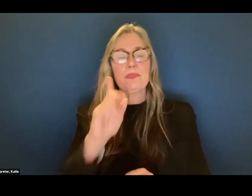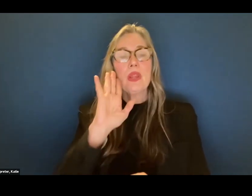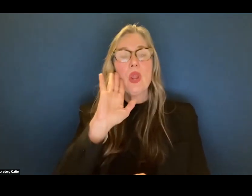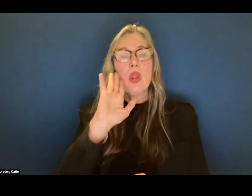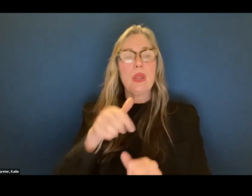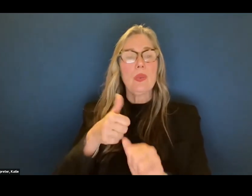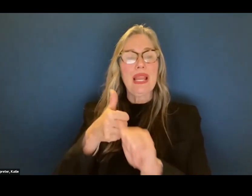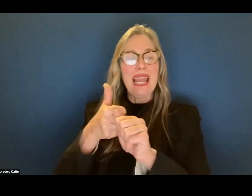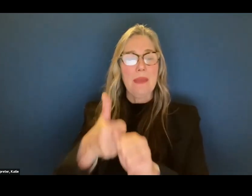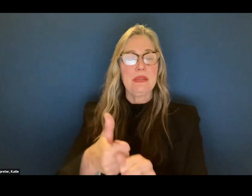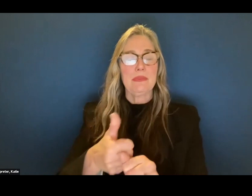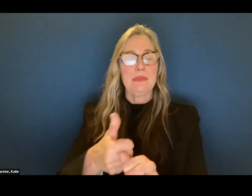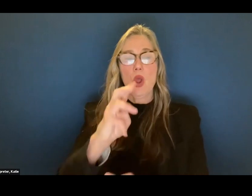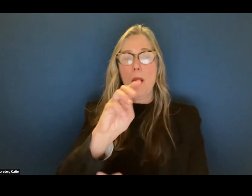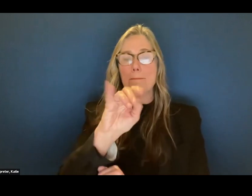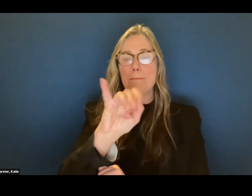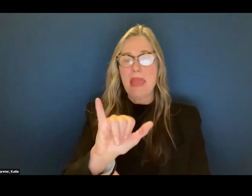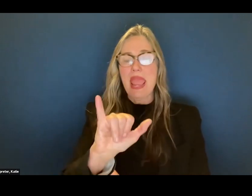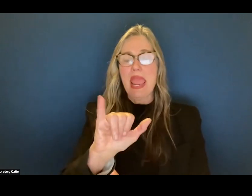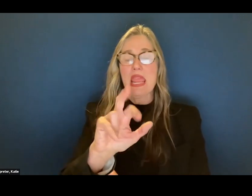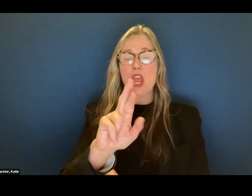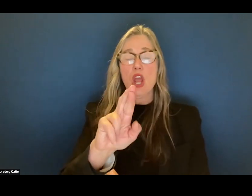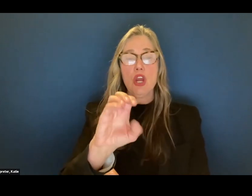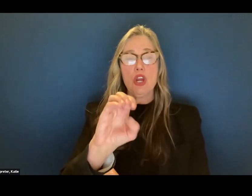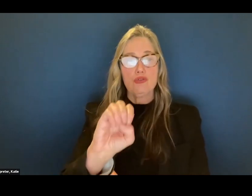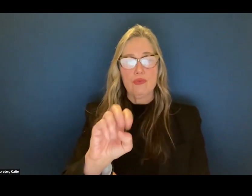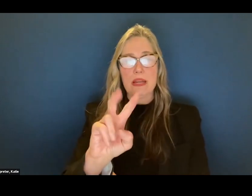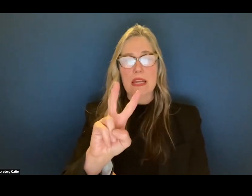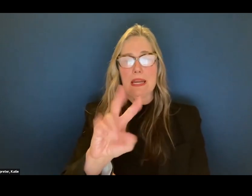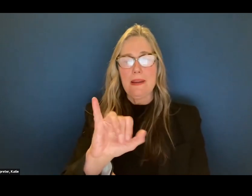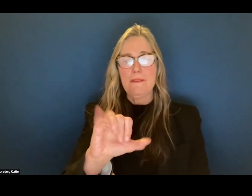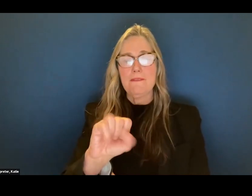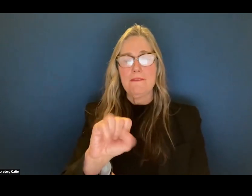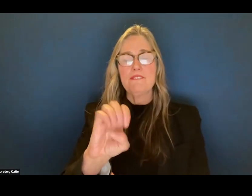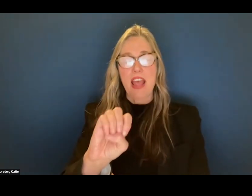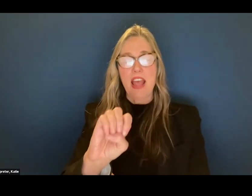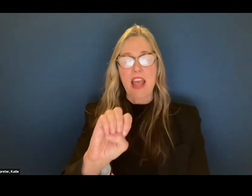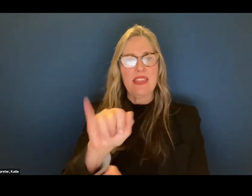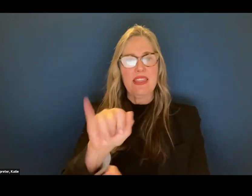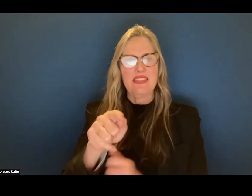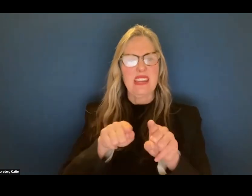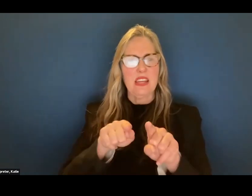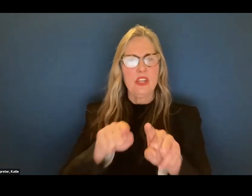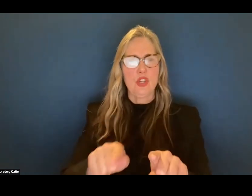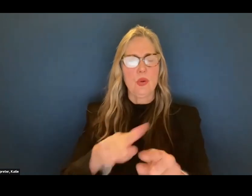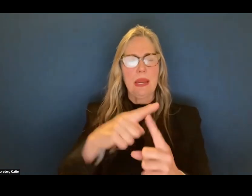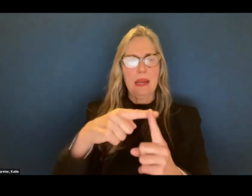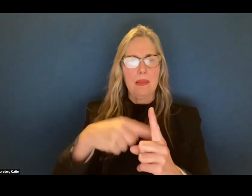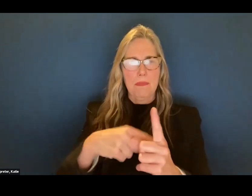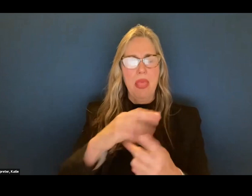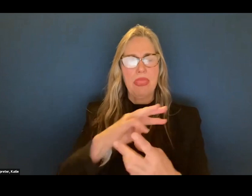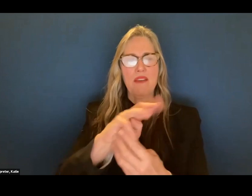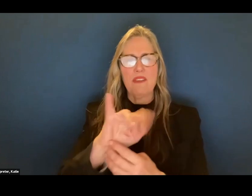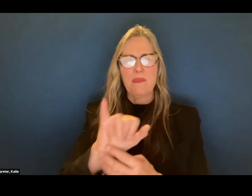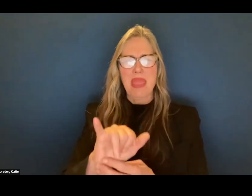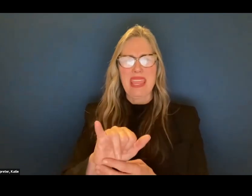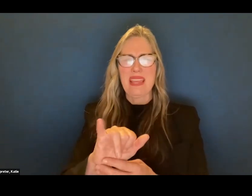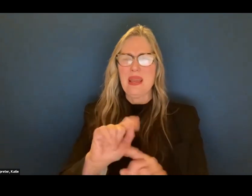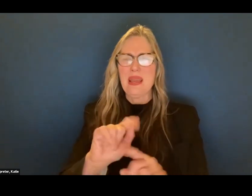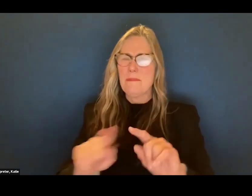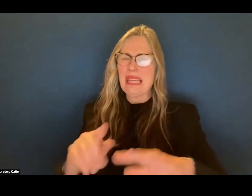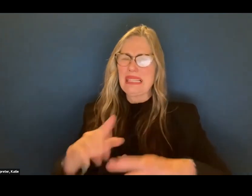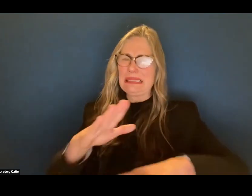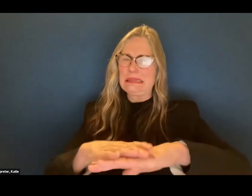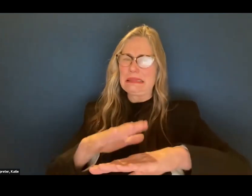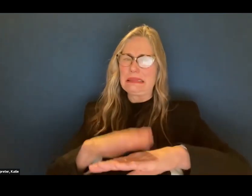update called the May Revise that happens in May. What the slight wrinkle to that is that usually